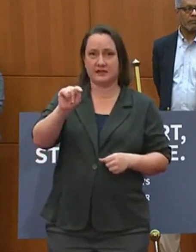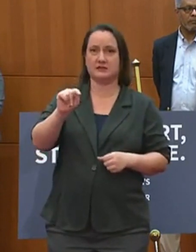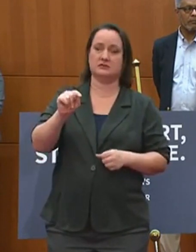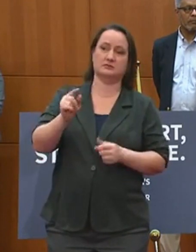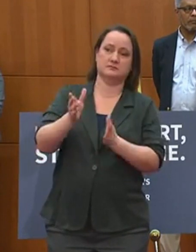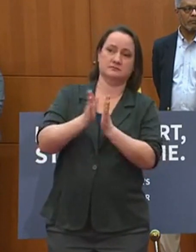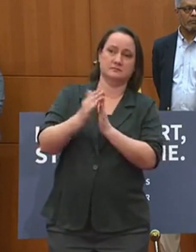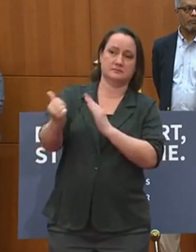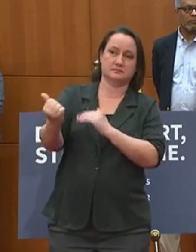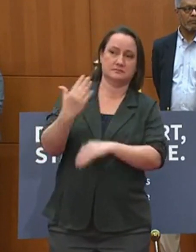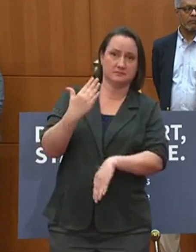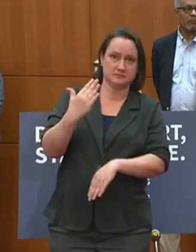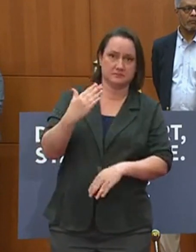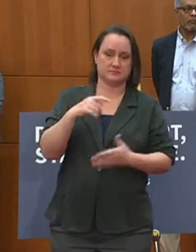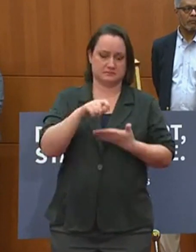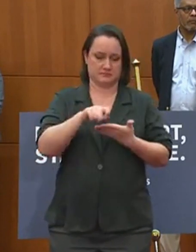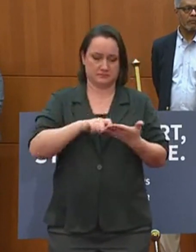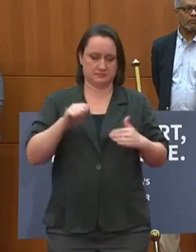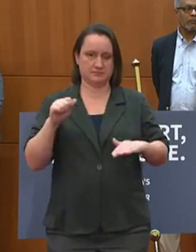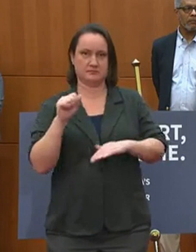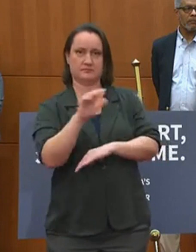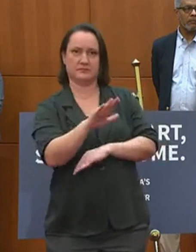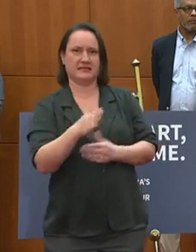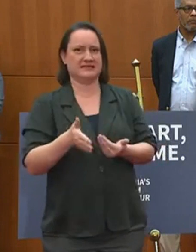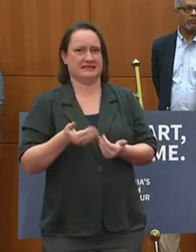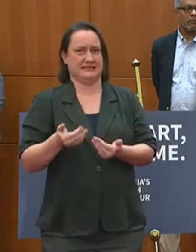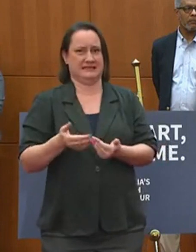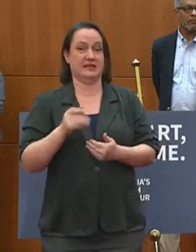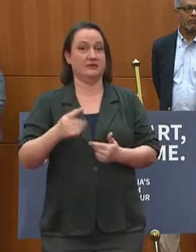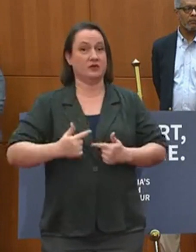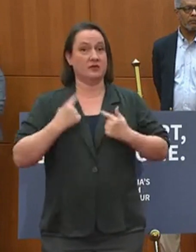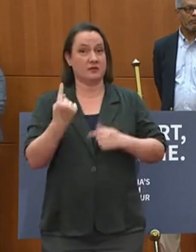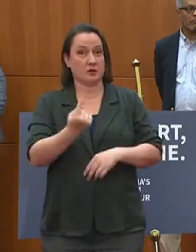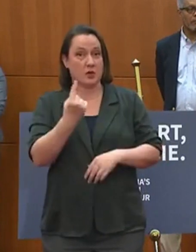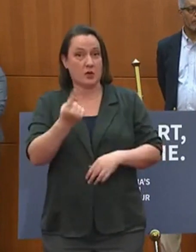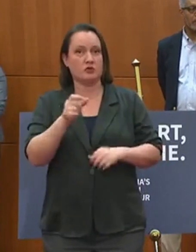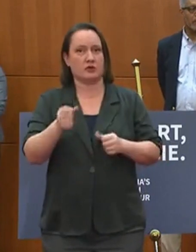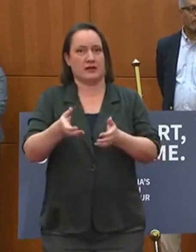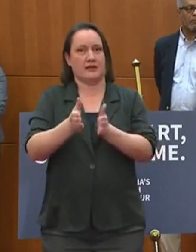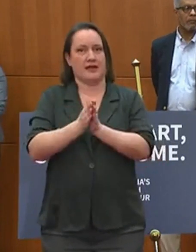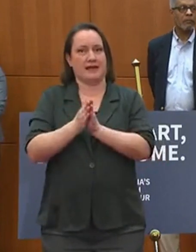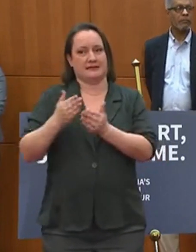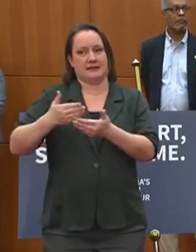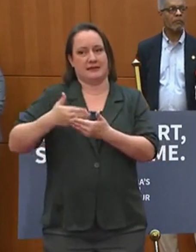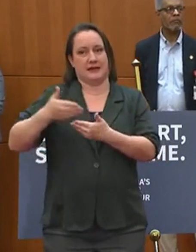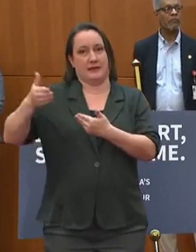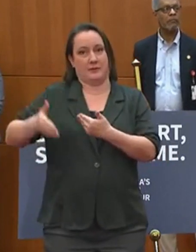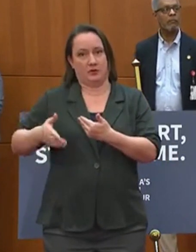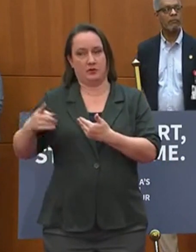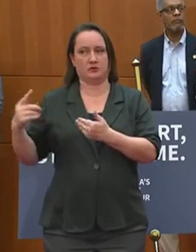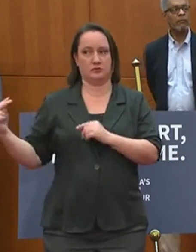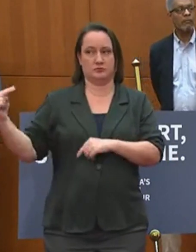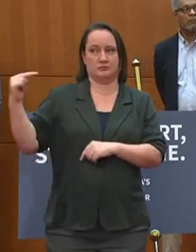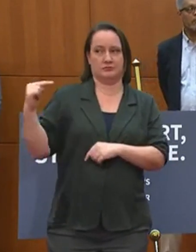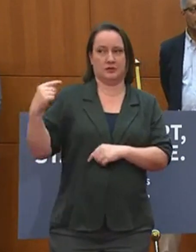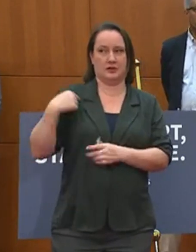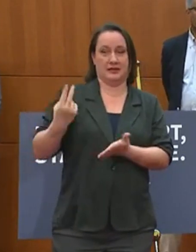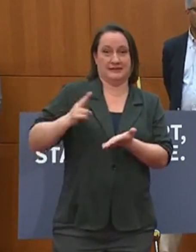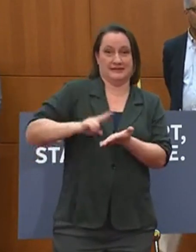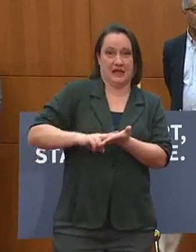mail. For those who live alone, you can ask a neighbor to witness you signing it at a safe